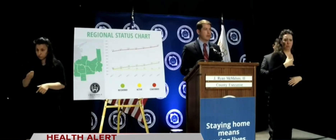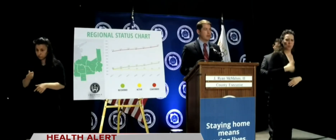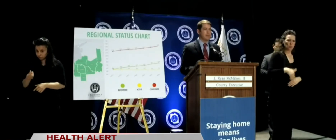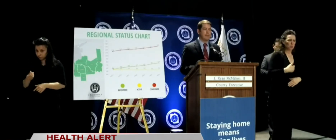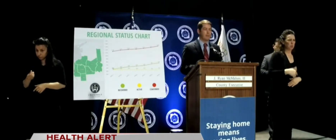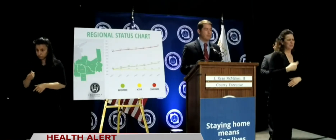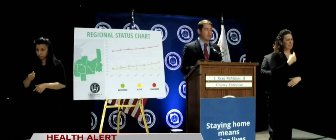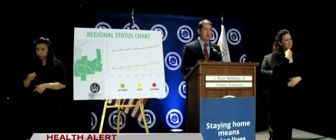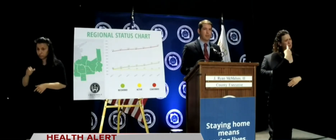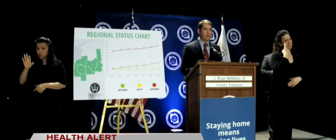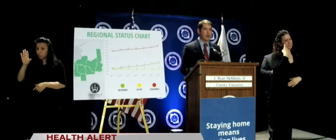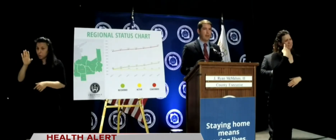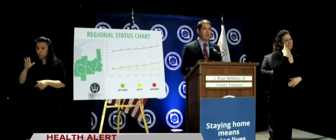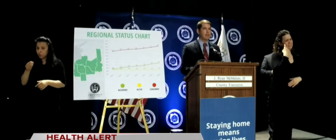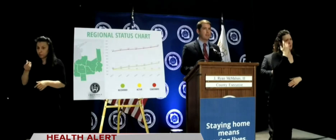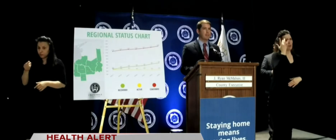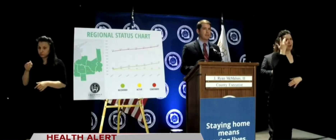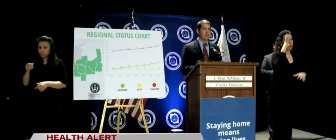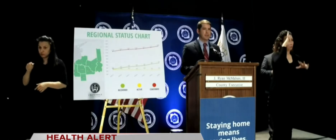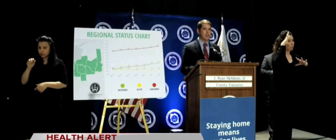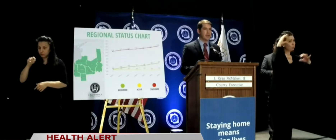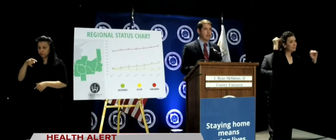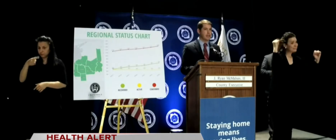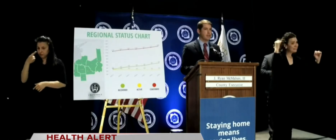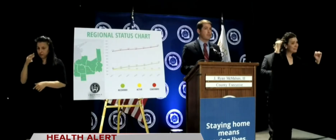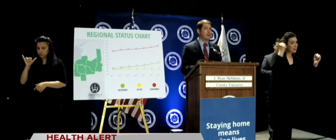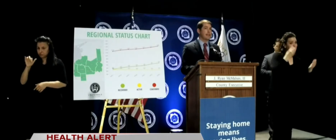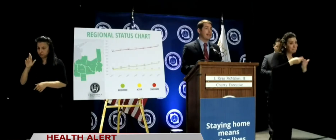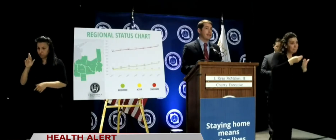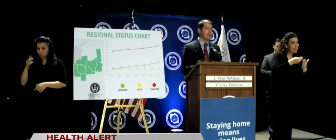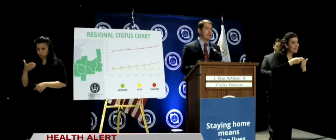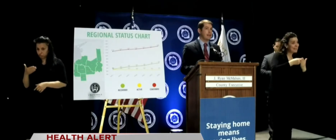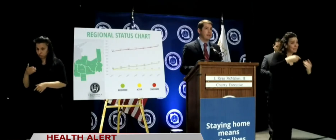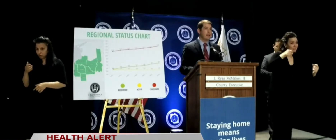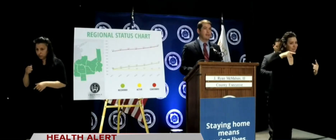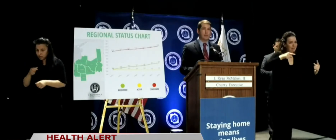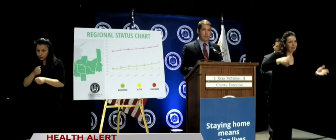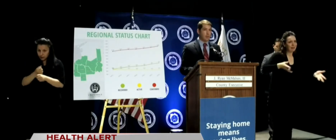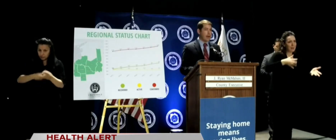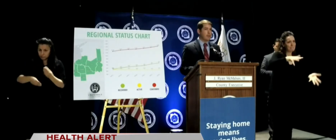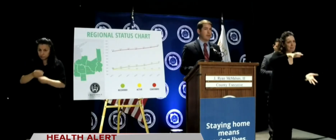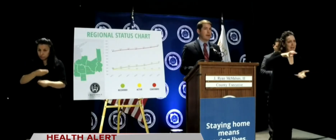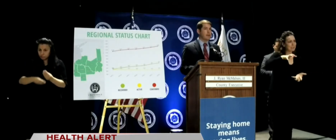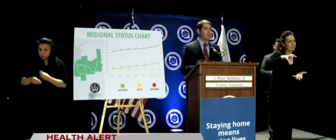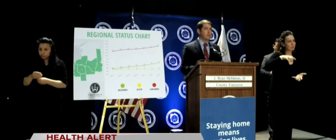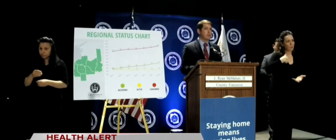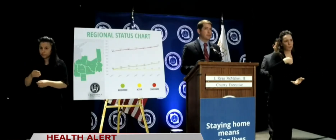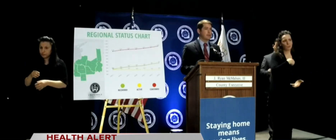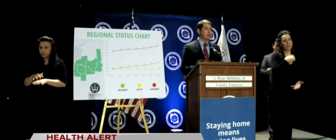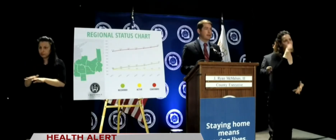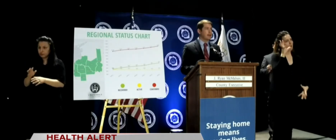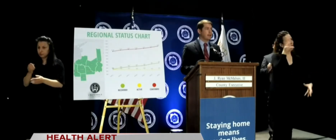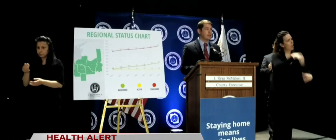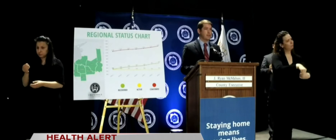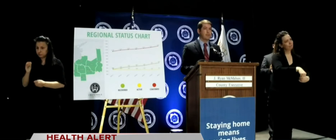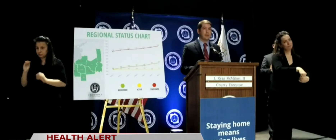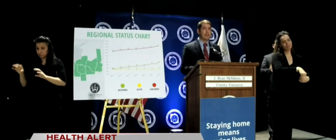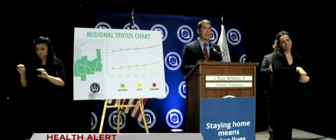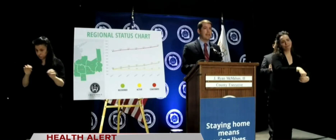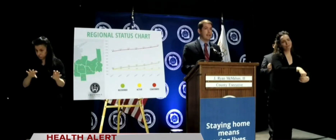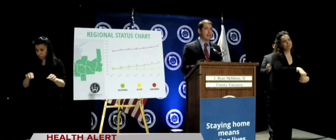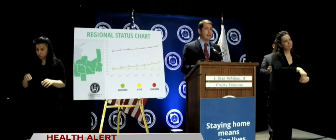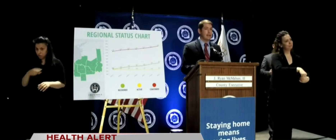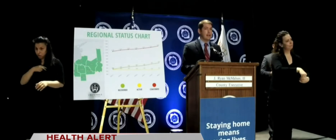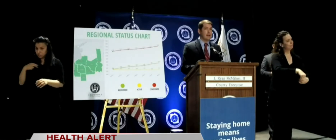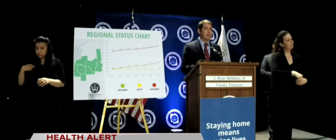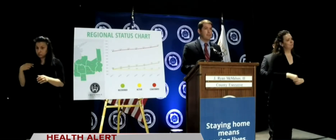package. Certainly we're happy that businesses are getting additional funding. They need it. Certainly we're happy that our hospitals are getting additional funding. They